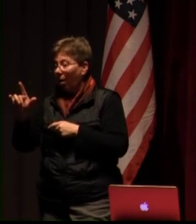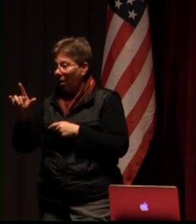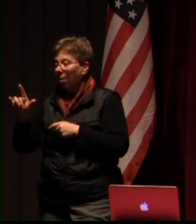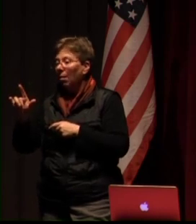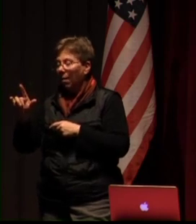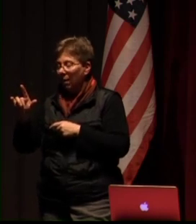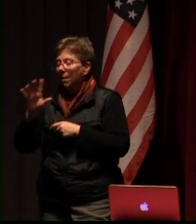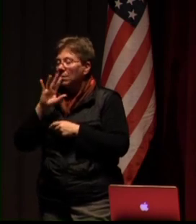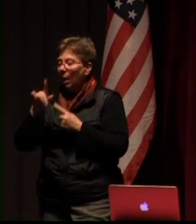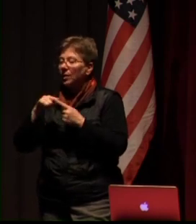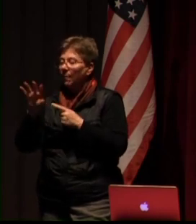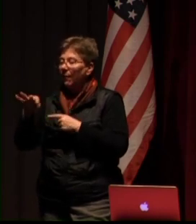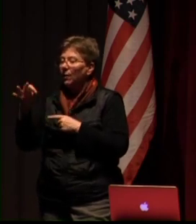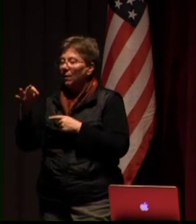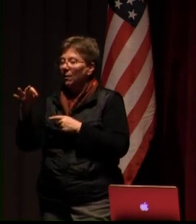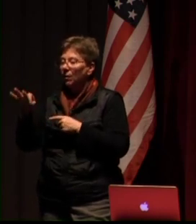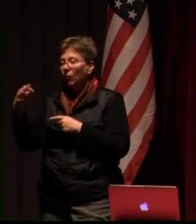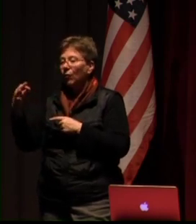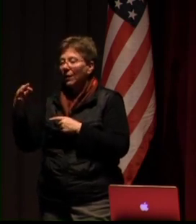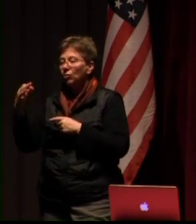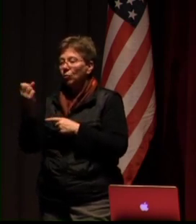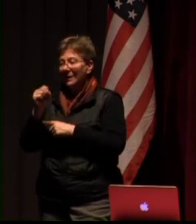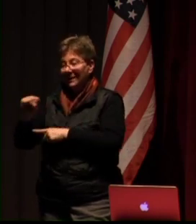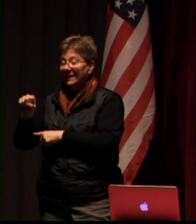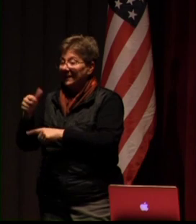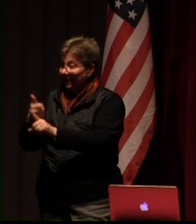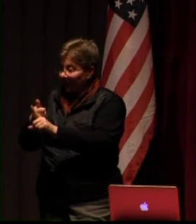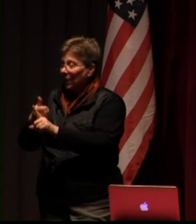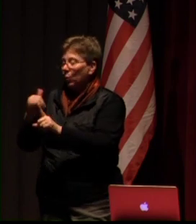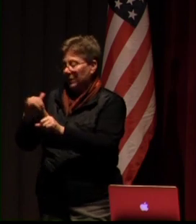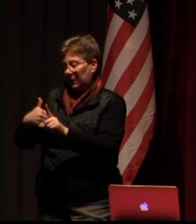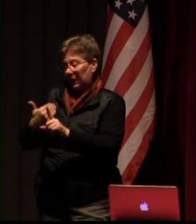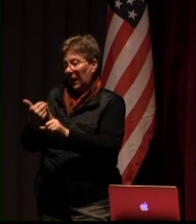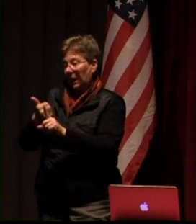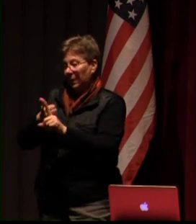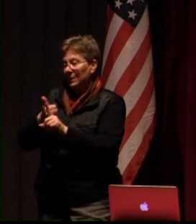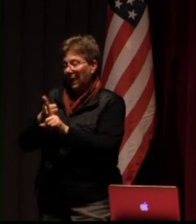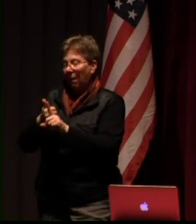French to resist, he was still fairly young himself. Although, you know,